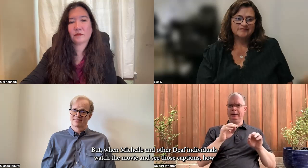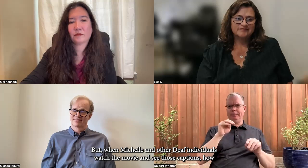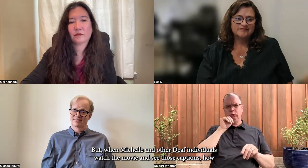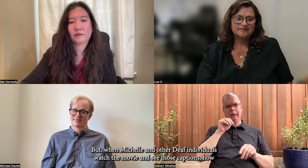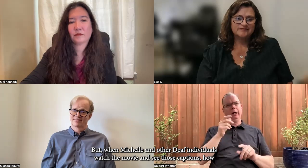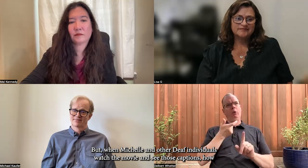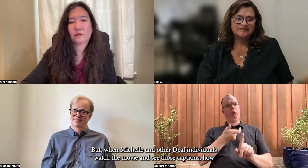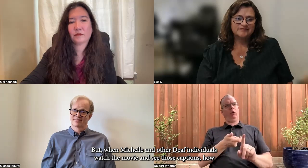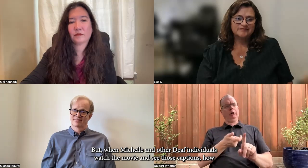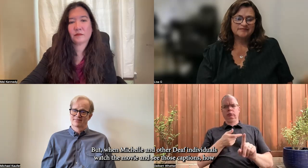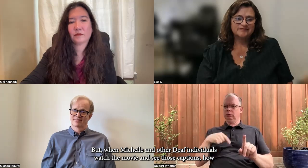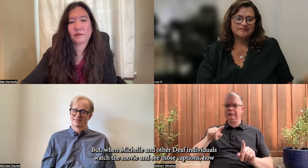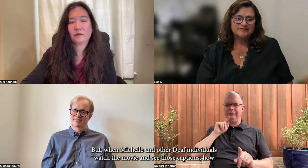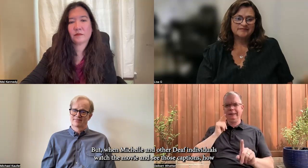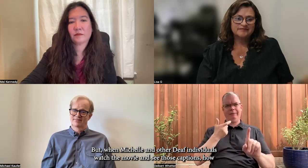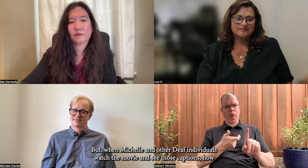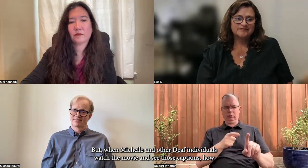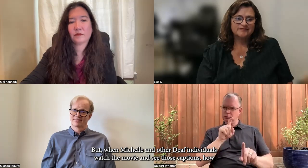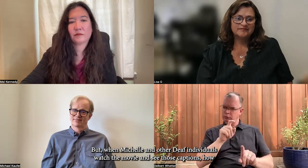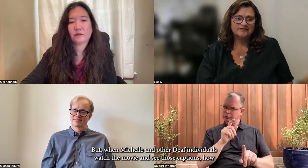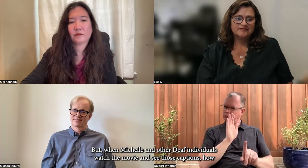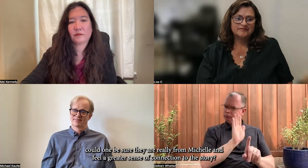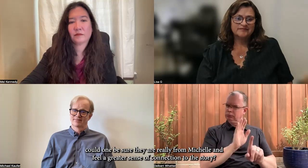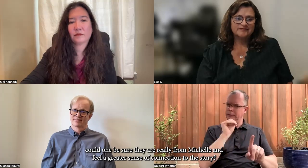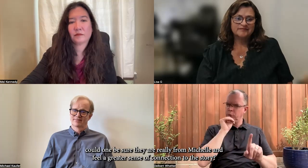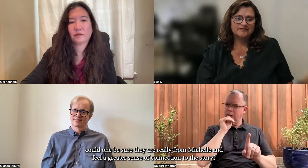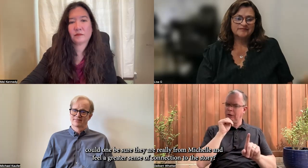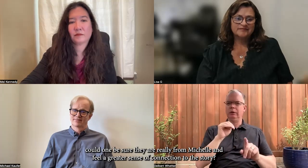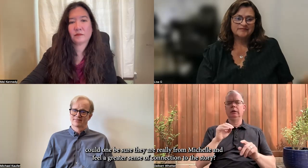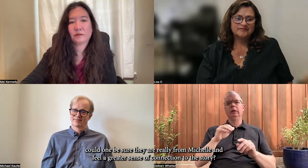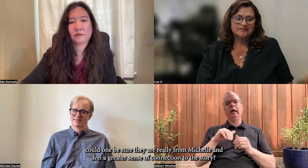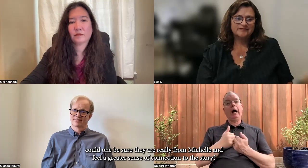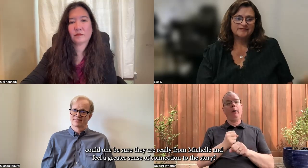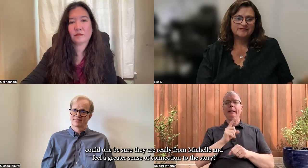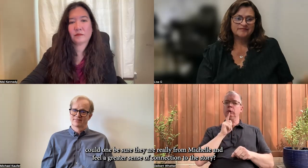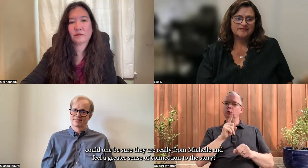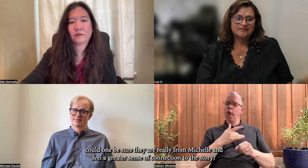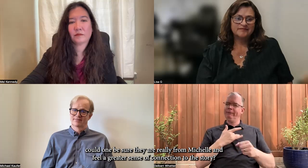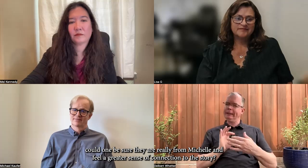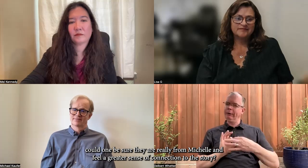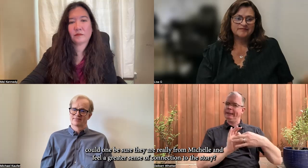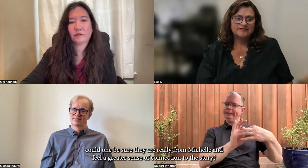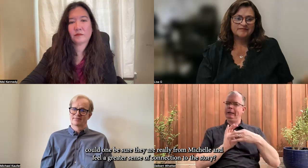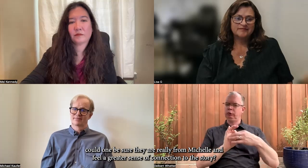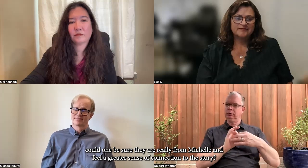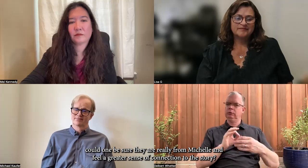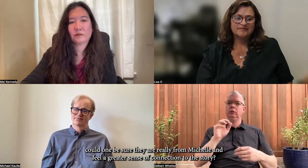But when Michelle and other deaf individuals watch the movie and see those captions, how can one be sure they are really from Michelle and feel a greater sense of connection to the